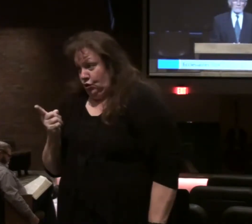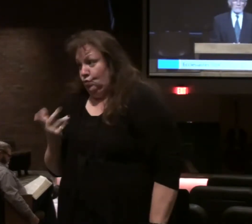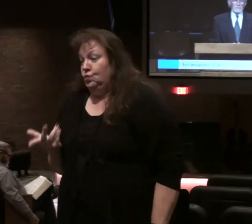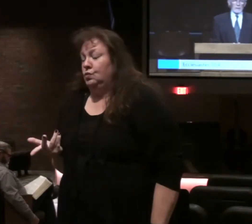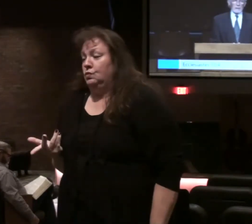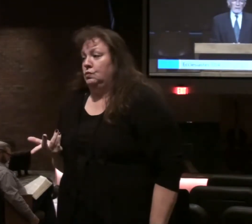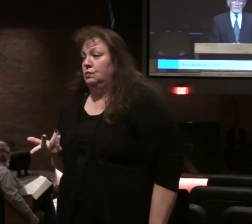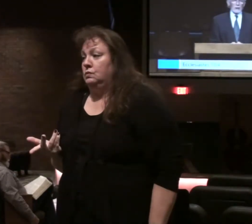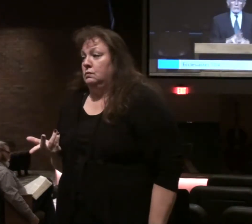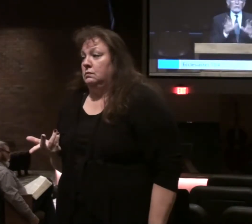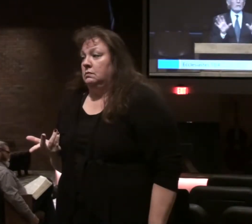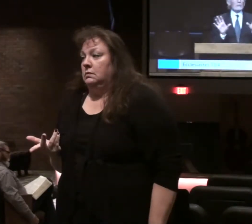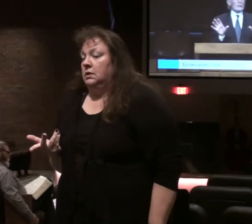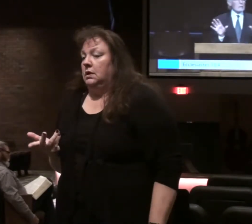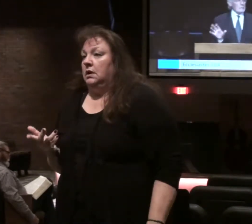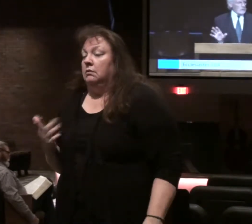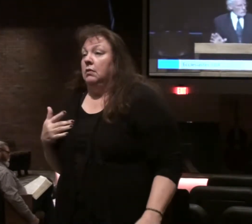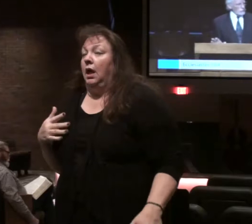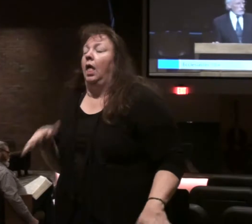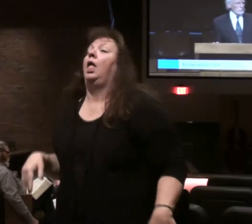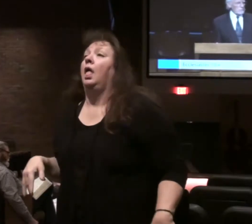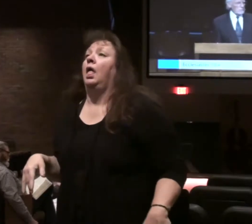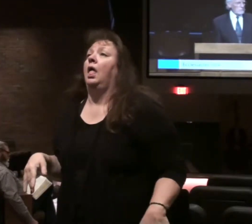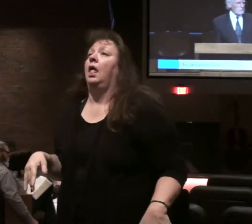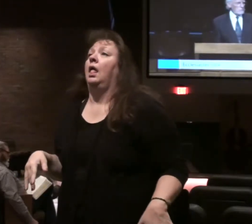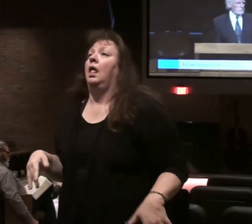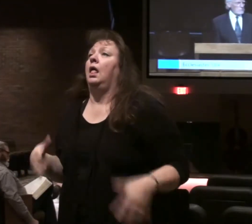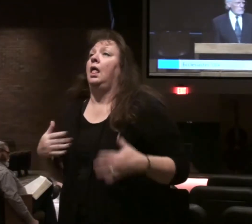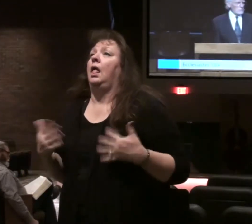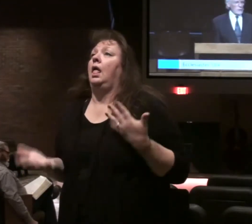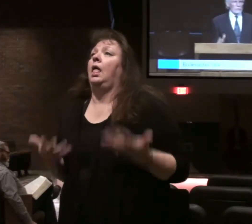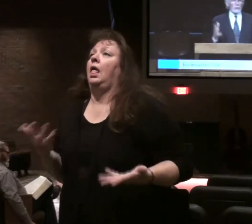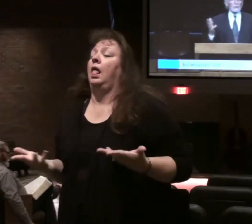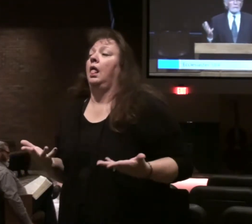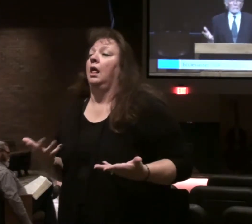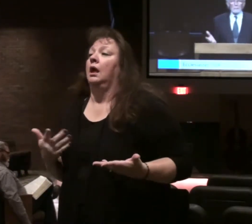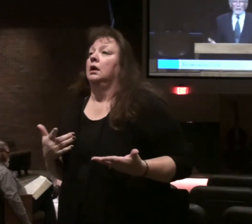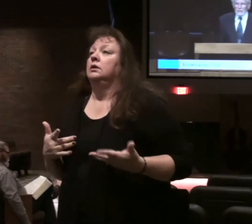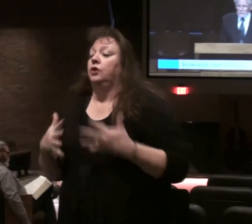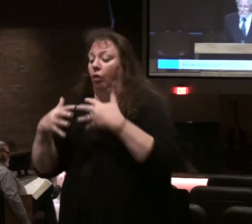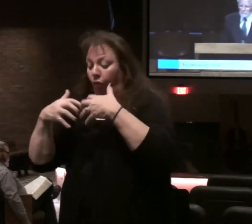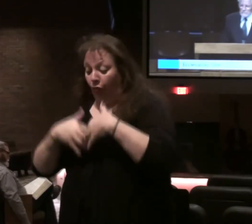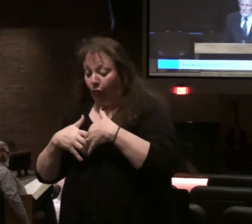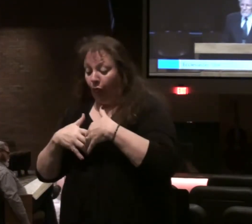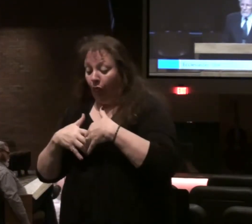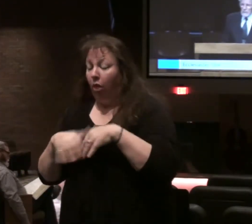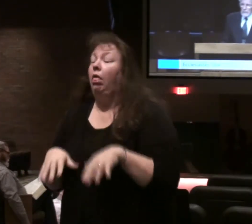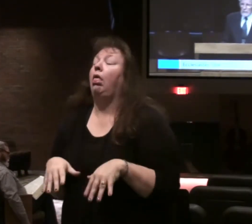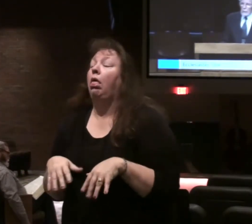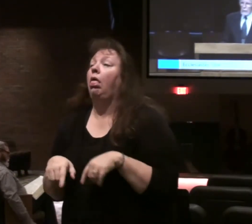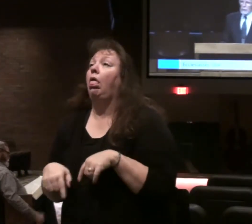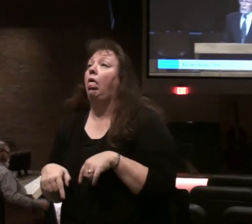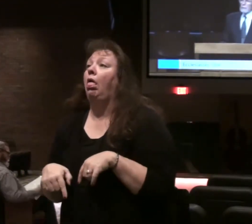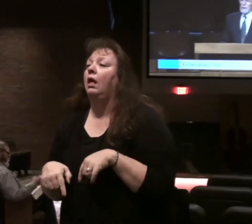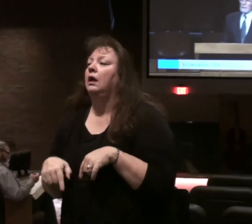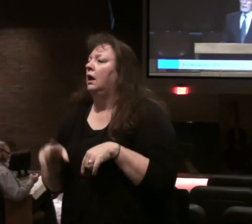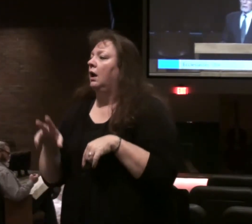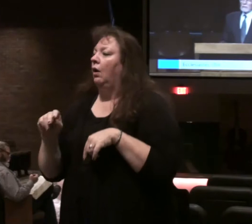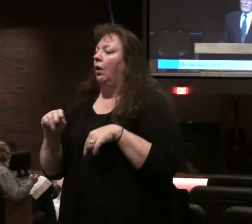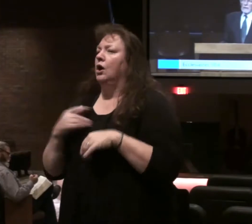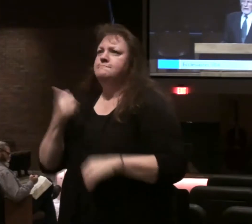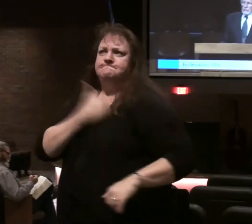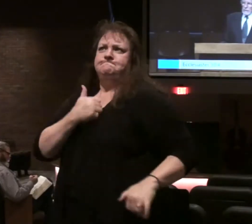you. Don't lose your composure. Don't turn into a puddle, nor do you